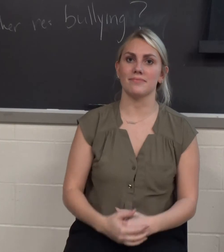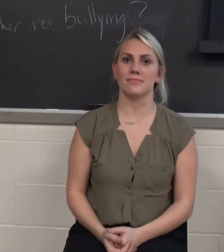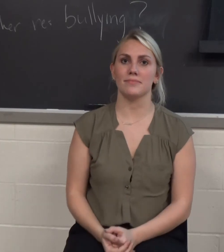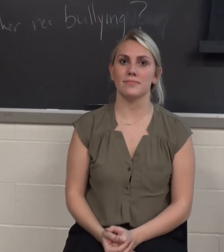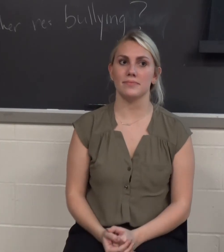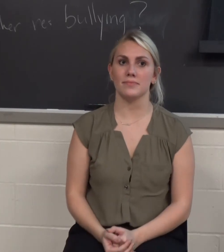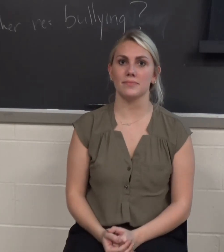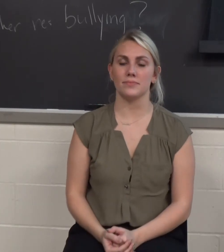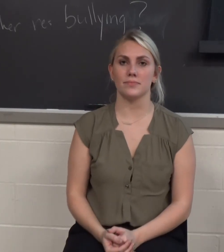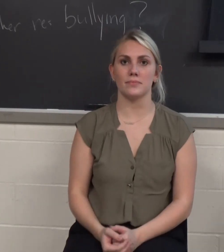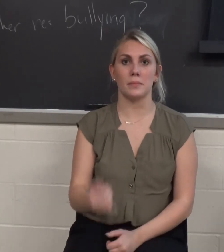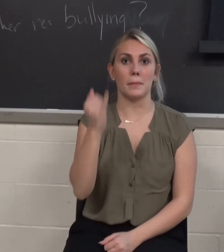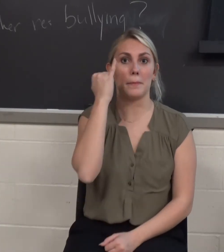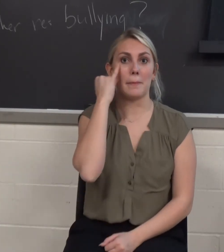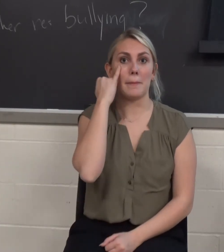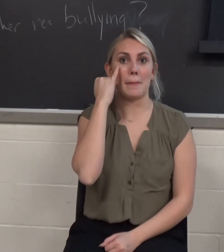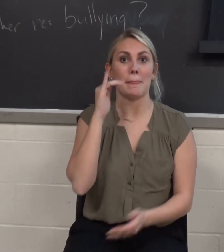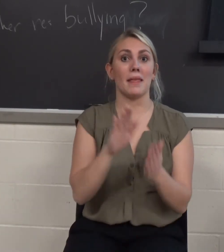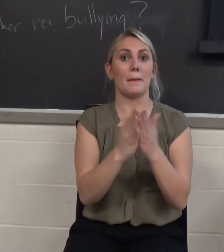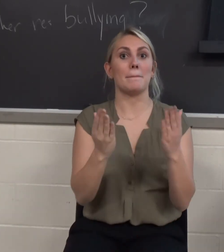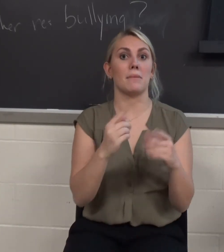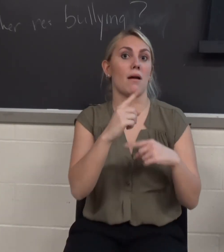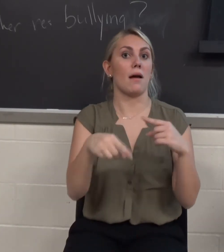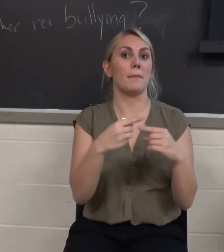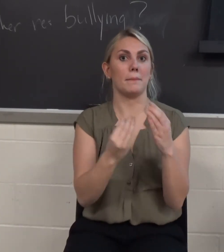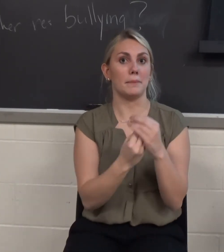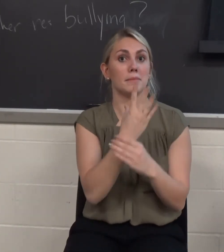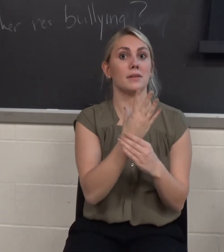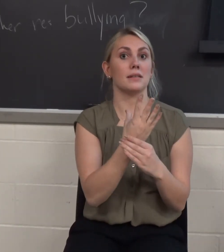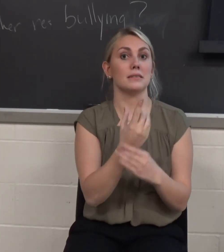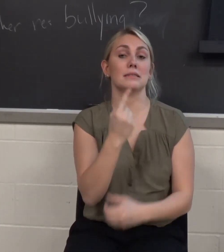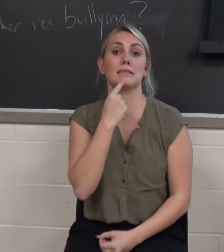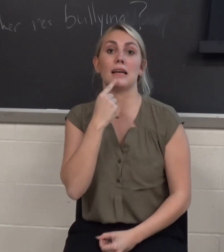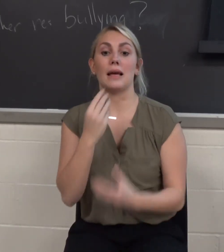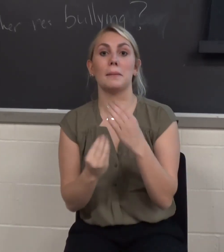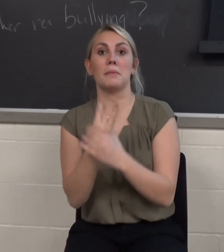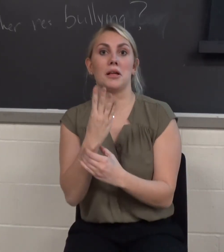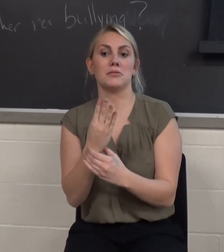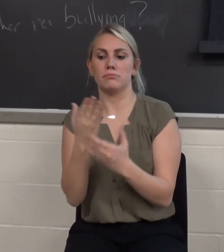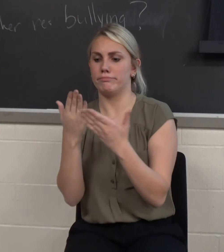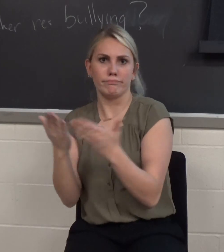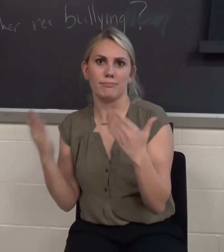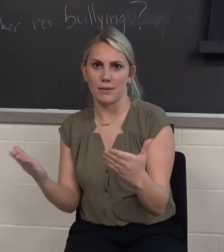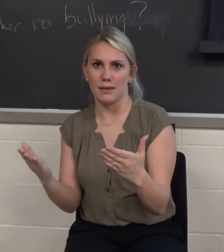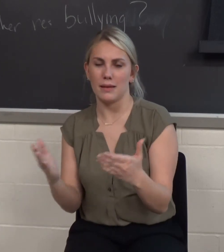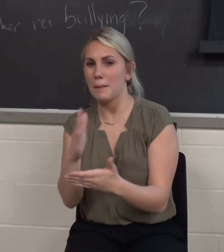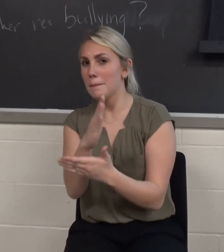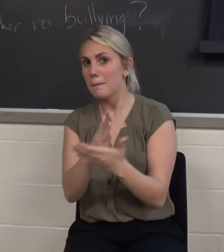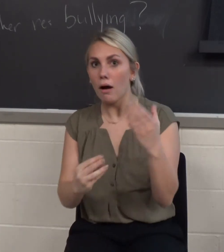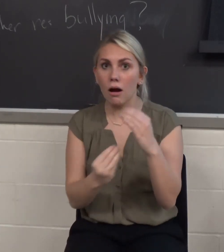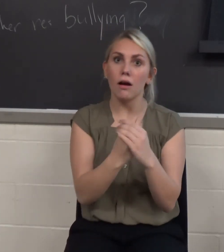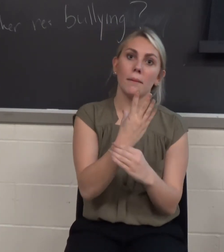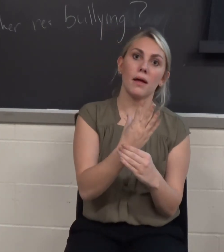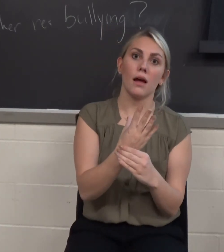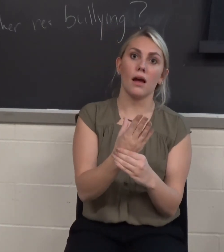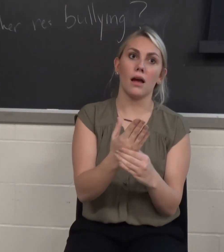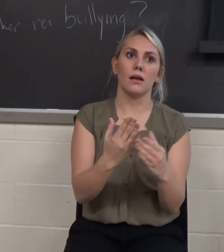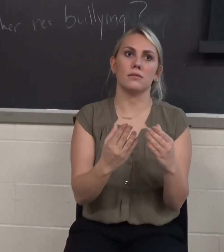If it's a book about plants, it'll say a plant is this. Here are the parts of a plant, and this is what those parts do.